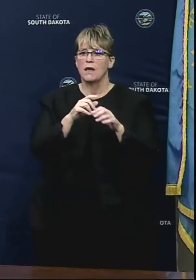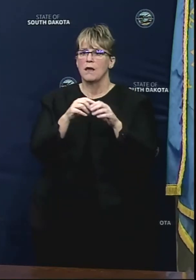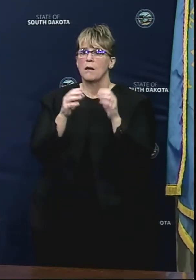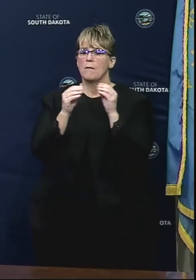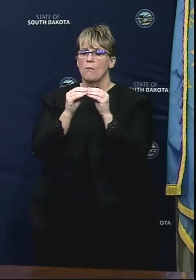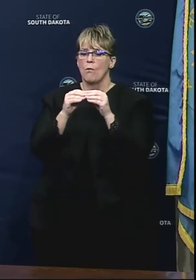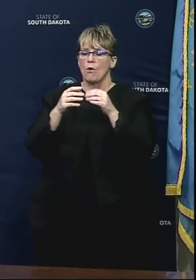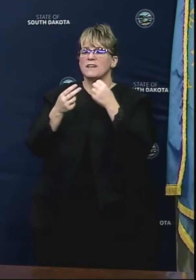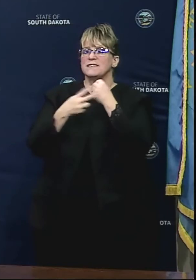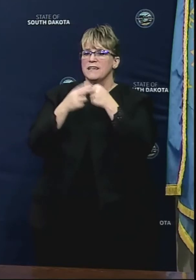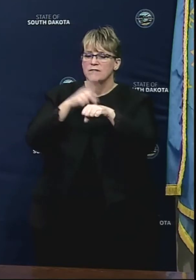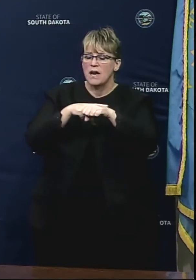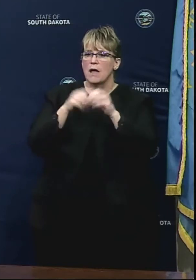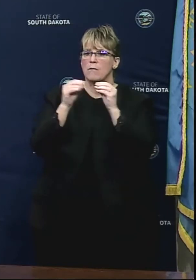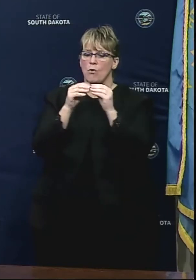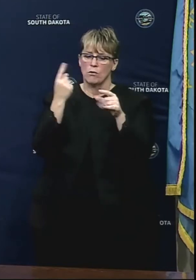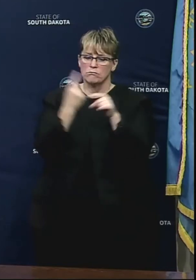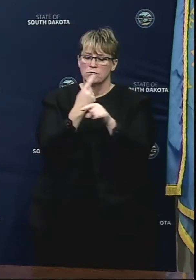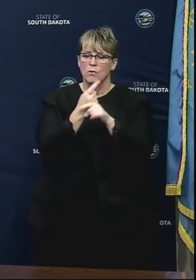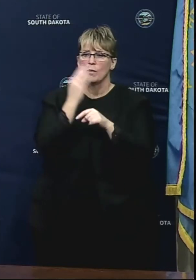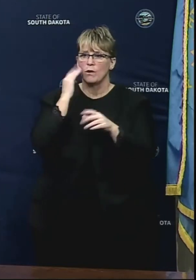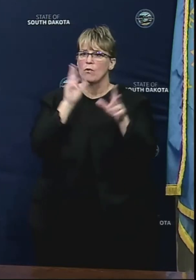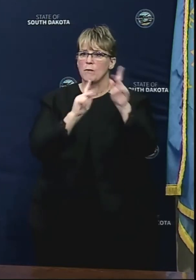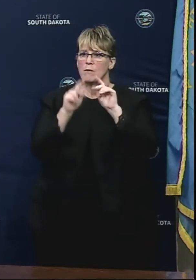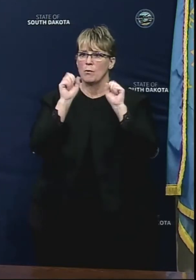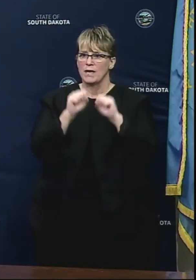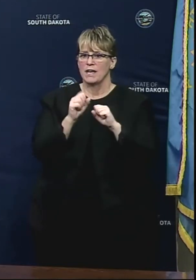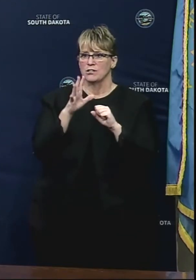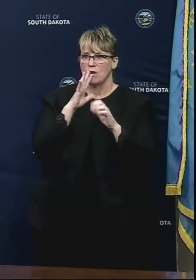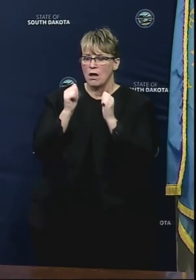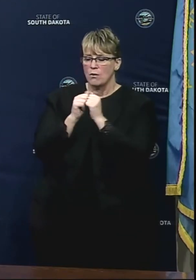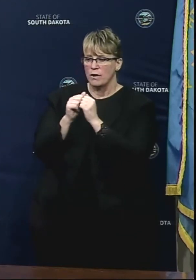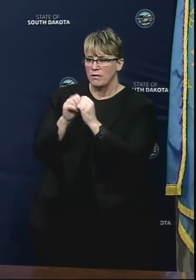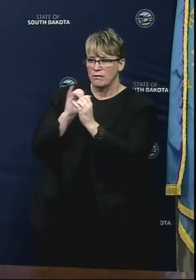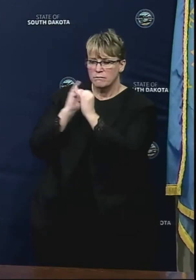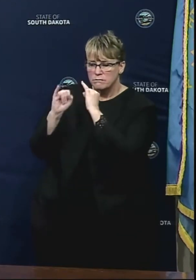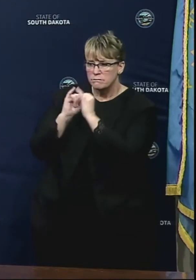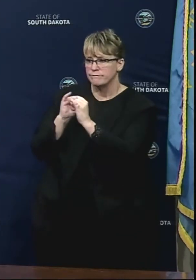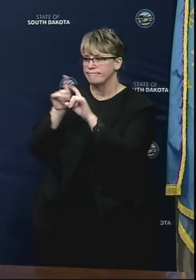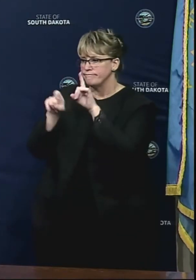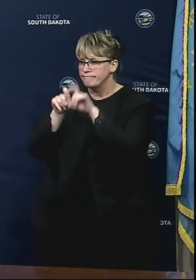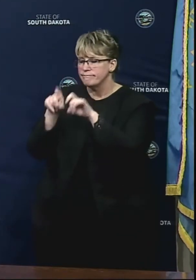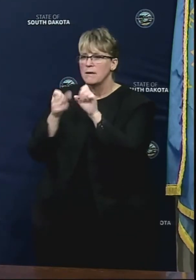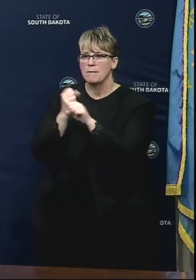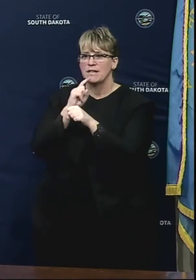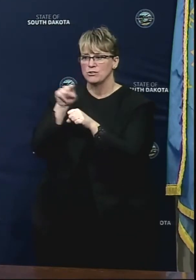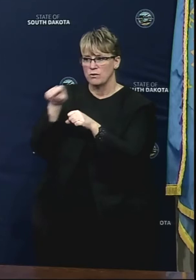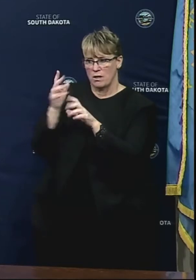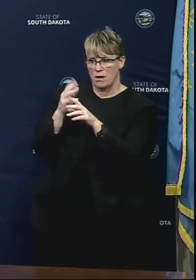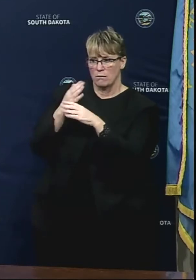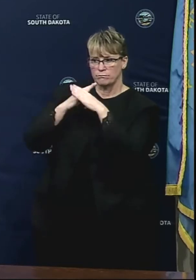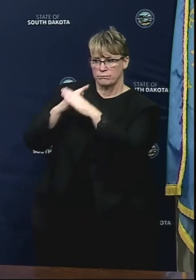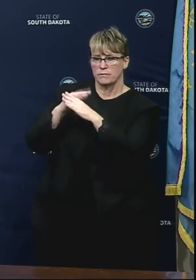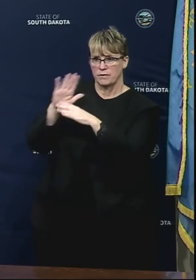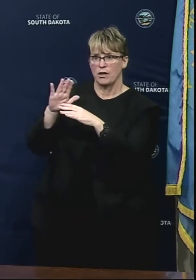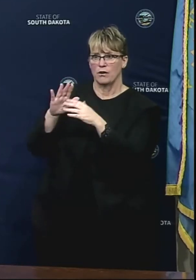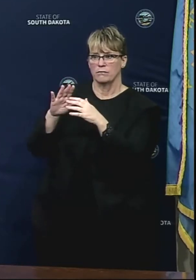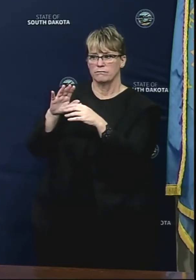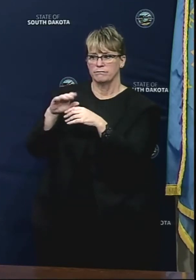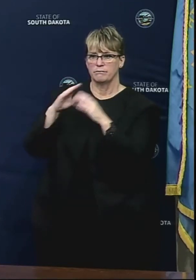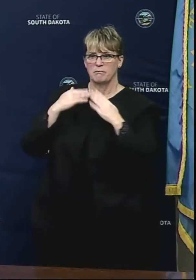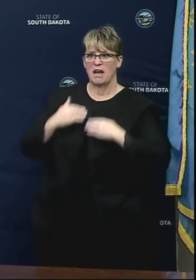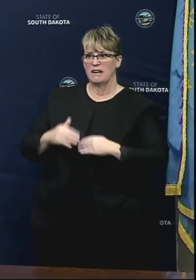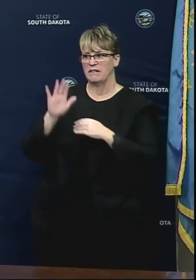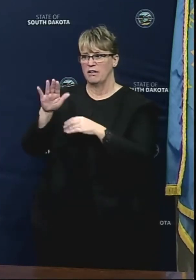more accurate so that we know the individuals that we can go talk to and that we can make sure that they're taking protective measures as well